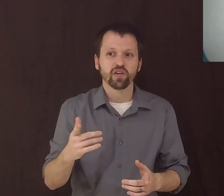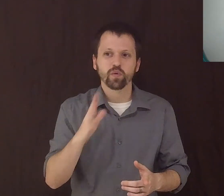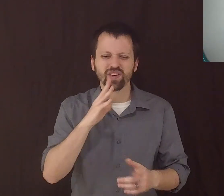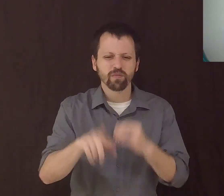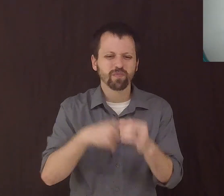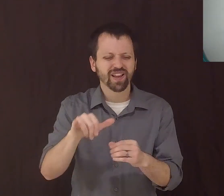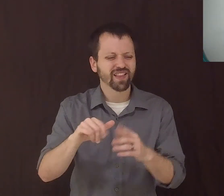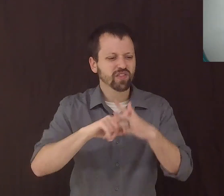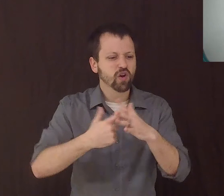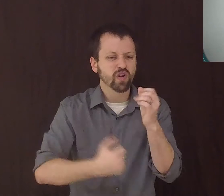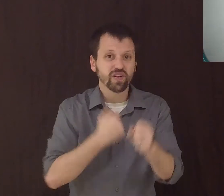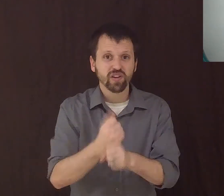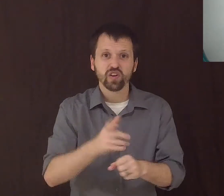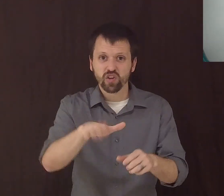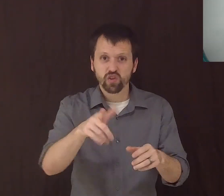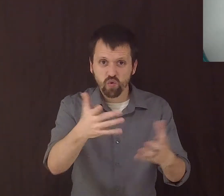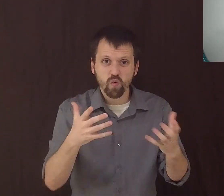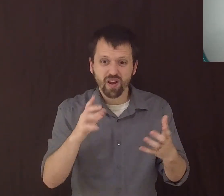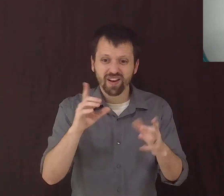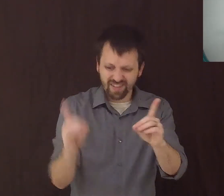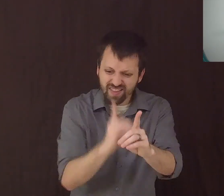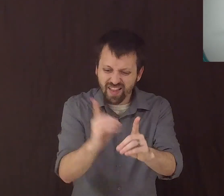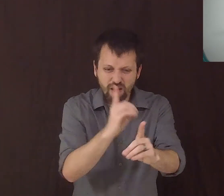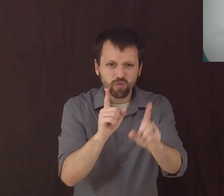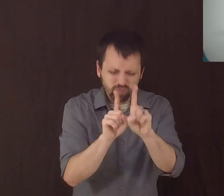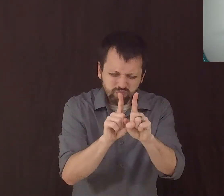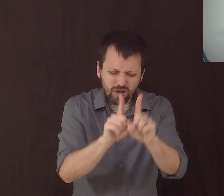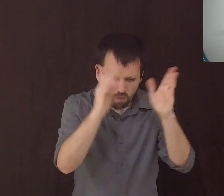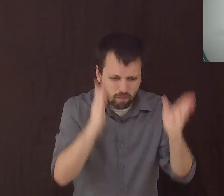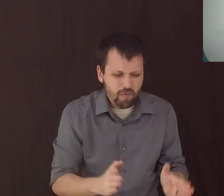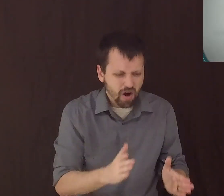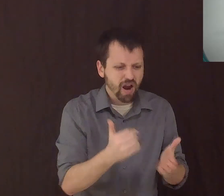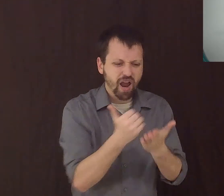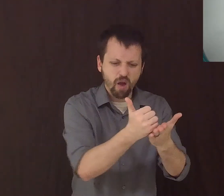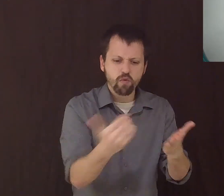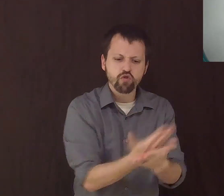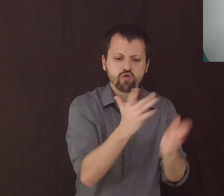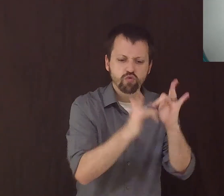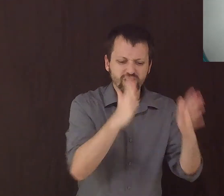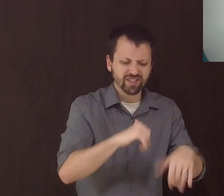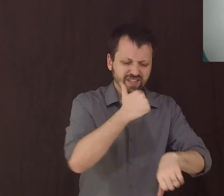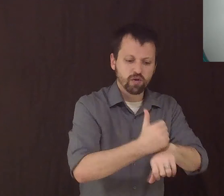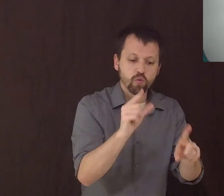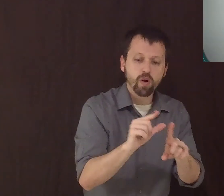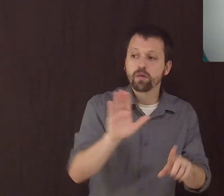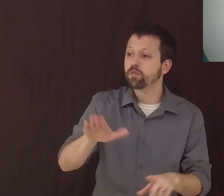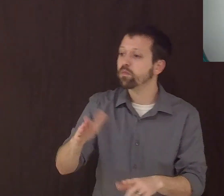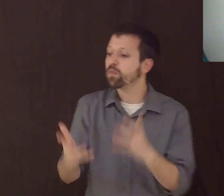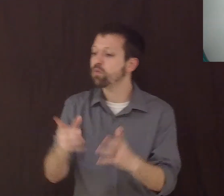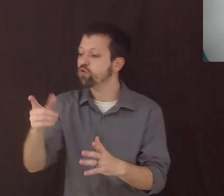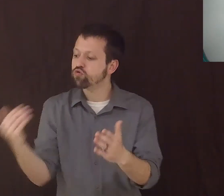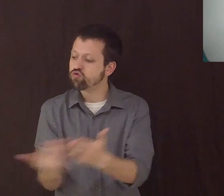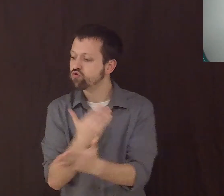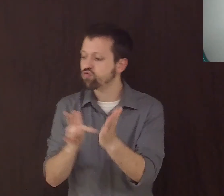to disciple someone? Get a new believer rooted and grounded in the truth of God's word. And then we said, hey, are you maybe a